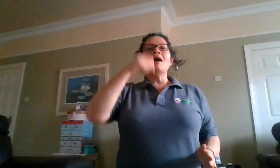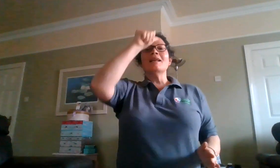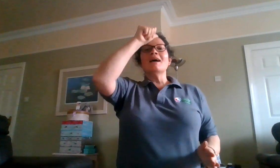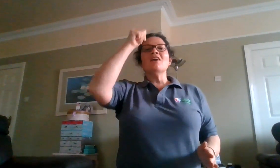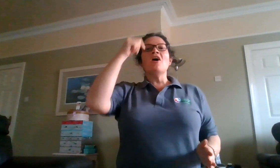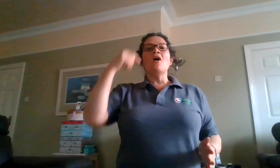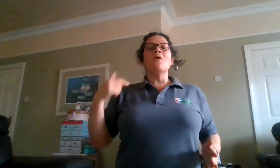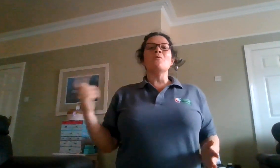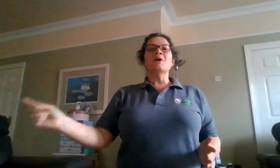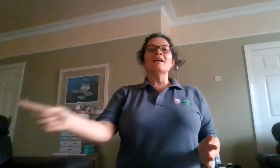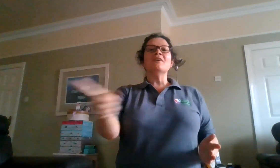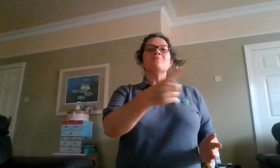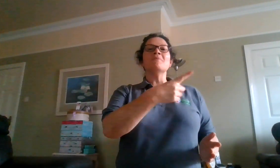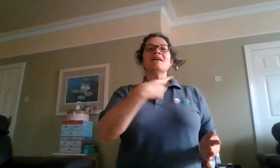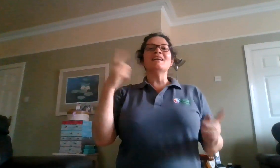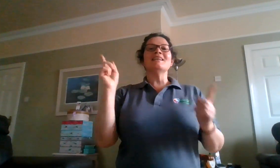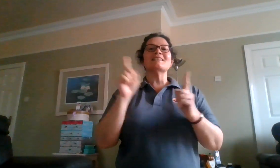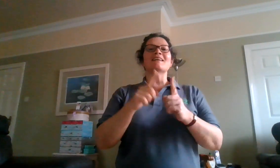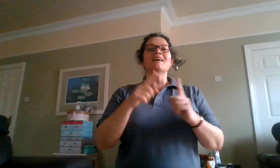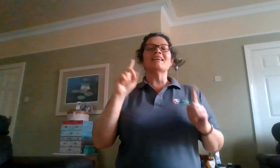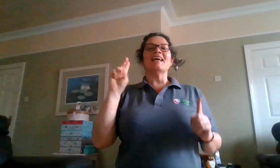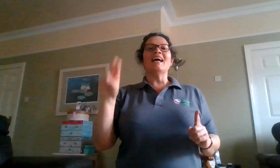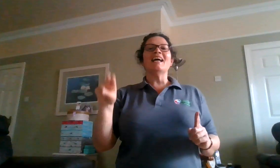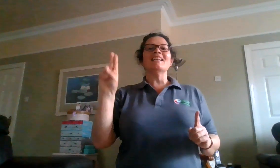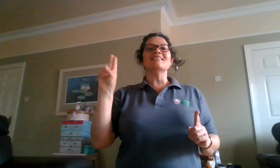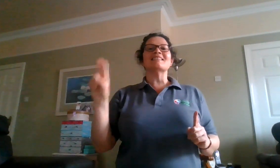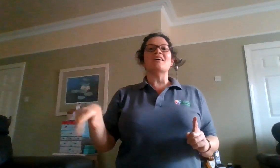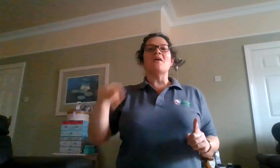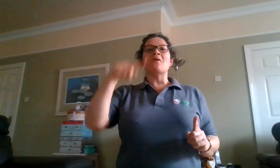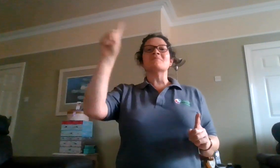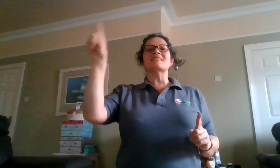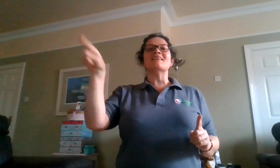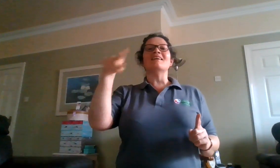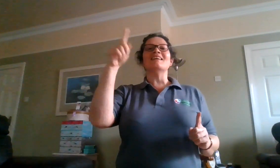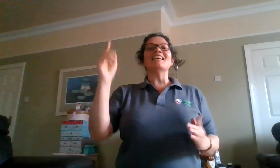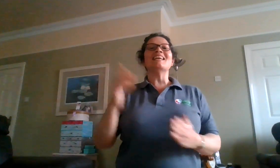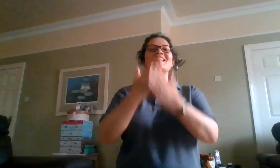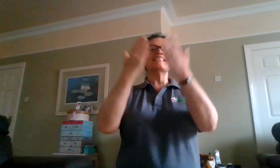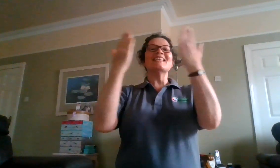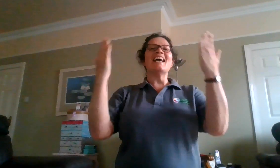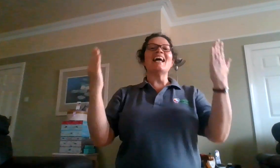but I know we'll meet again some sunny day.